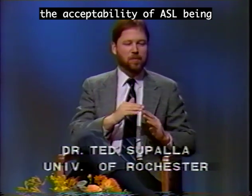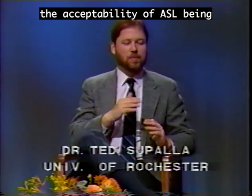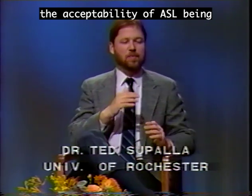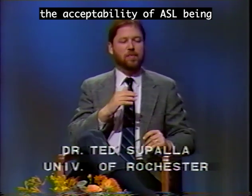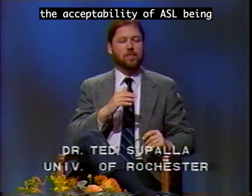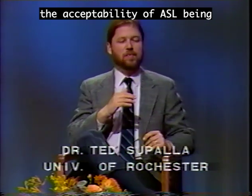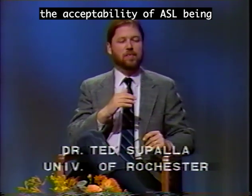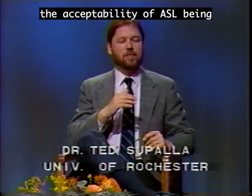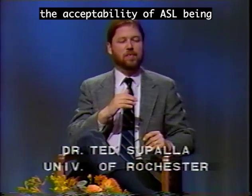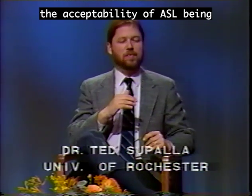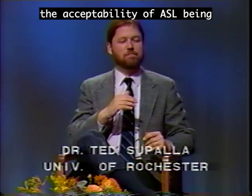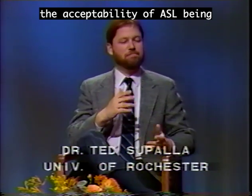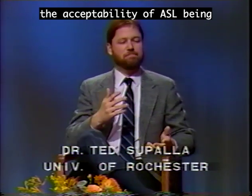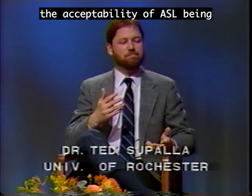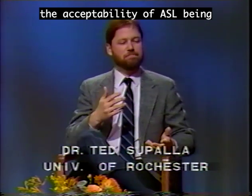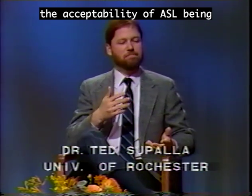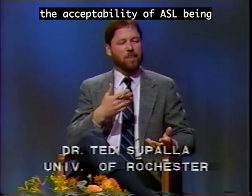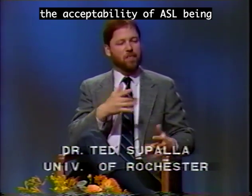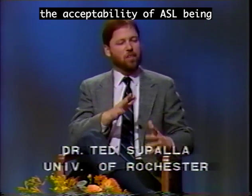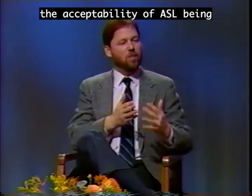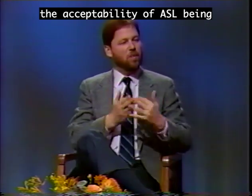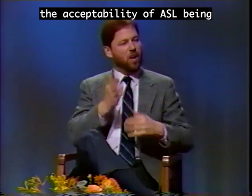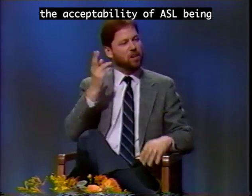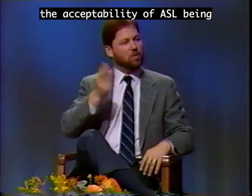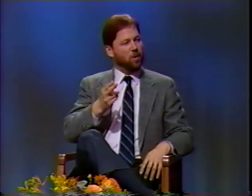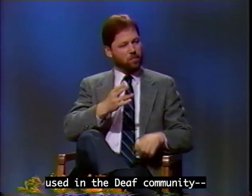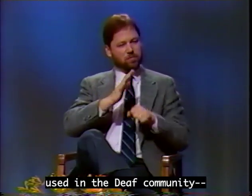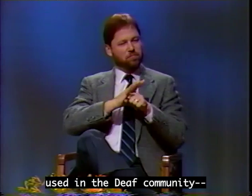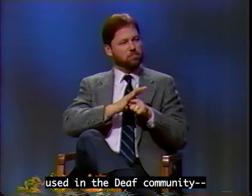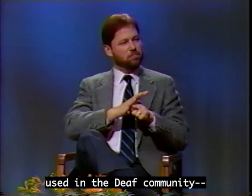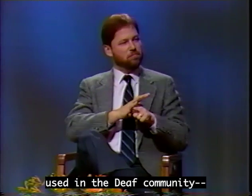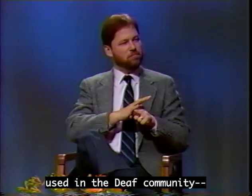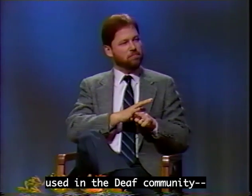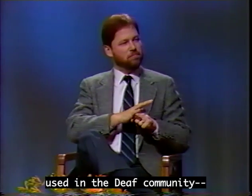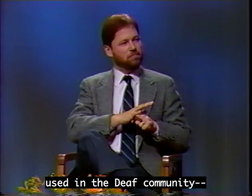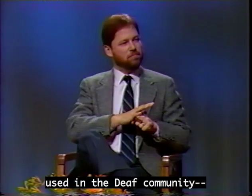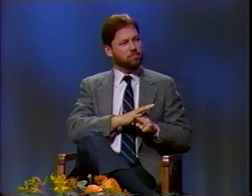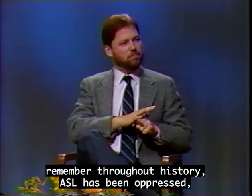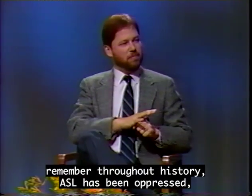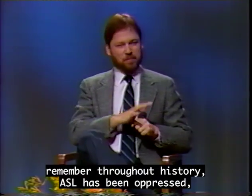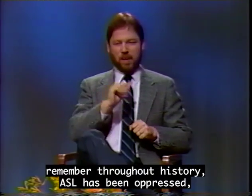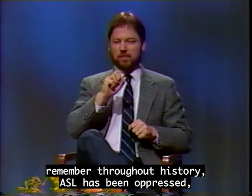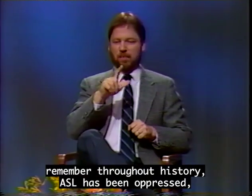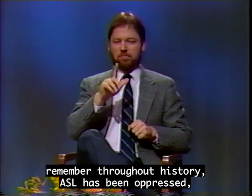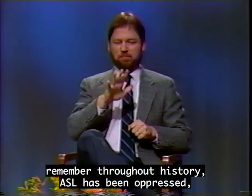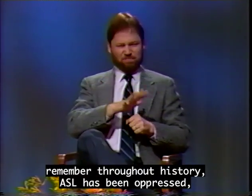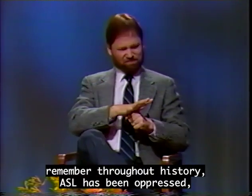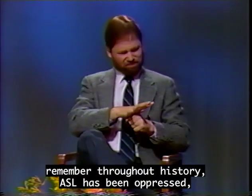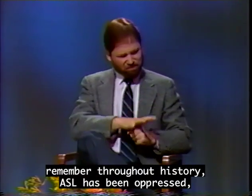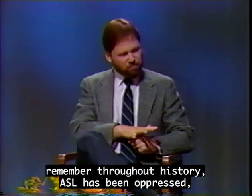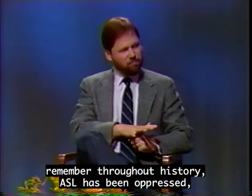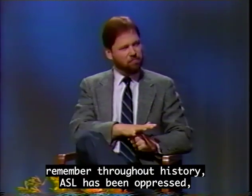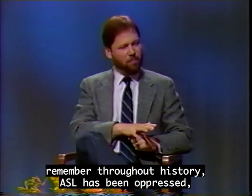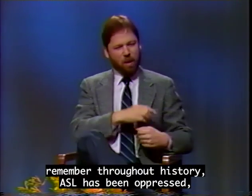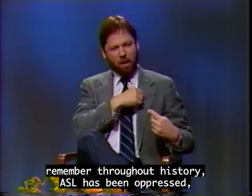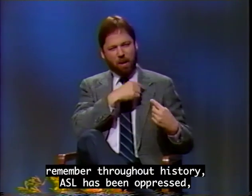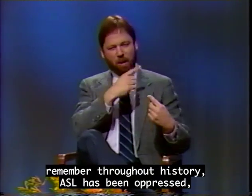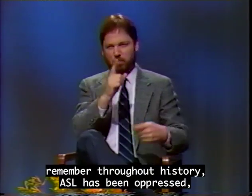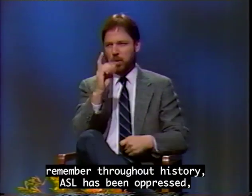acceptability of ASL being used in the deaf community. Remember, throughout history, ASL has been